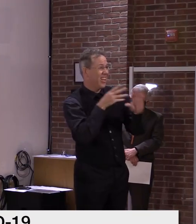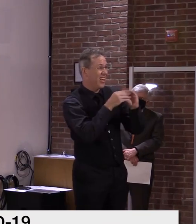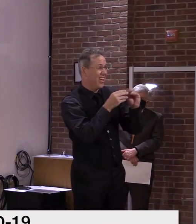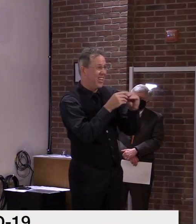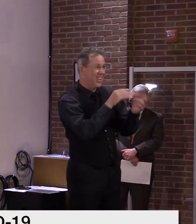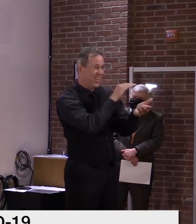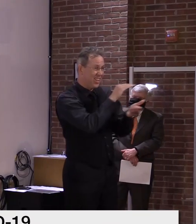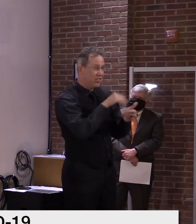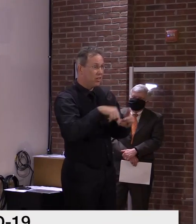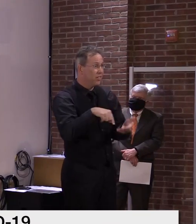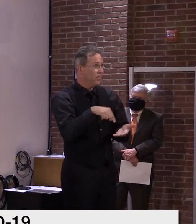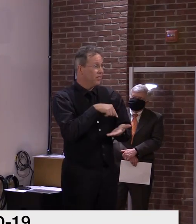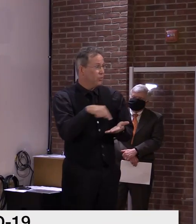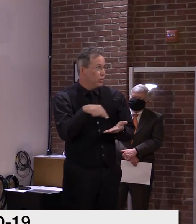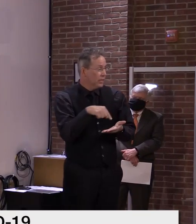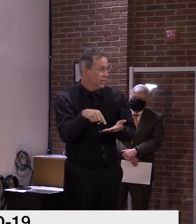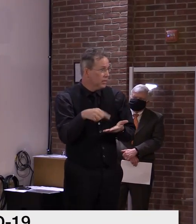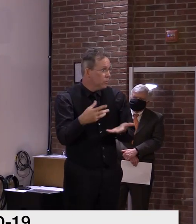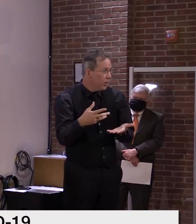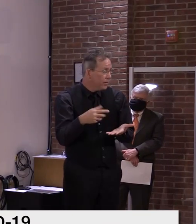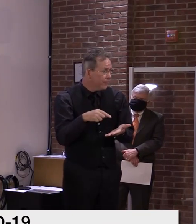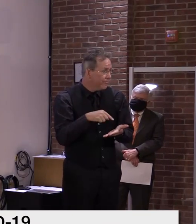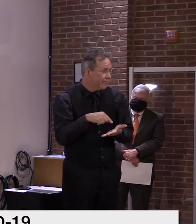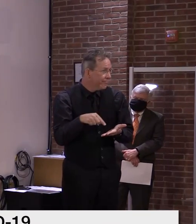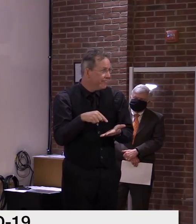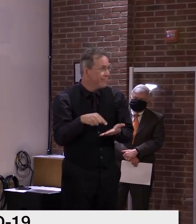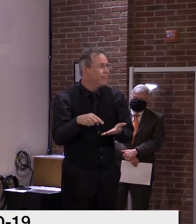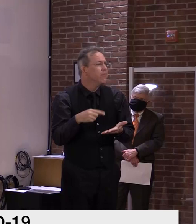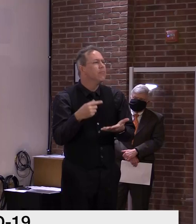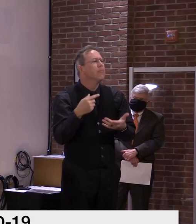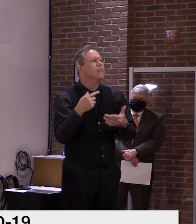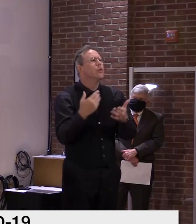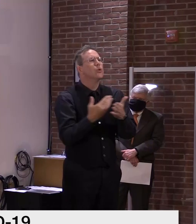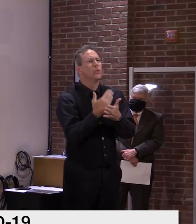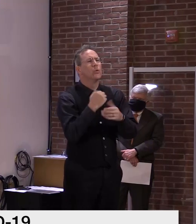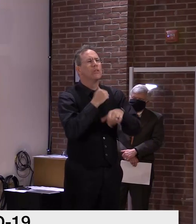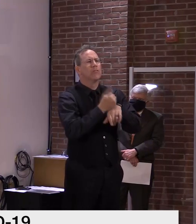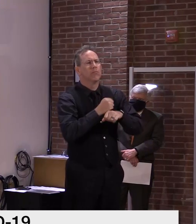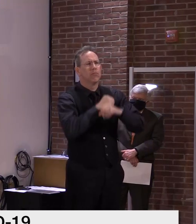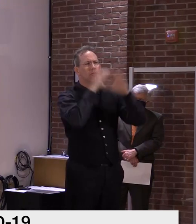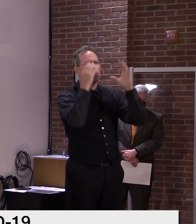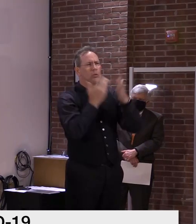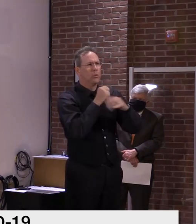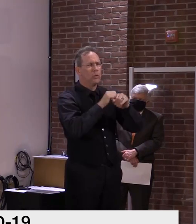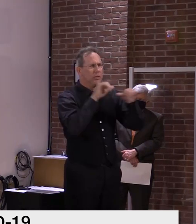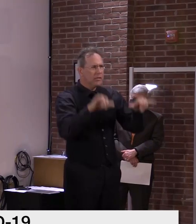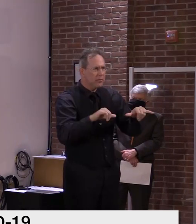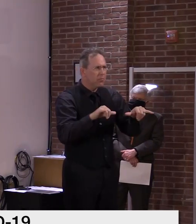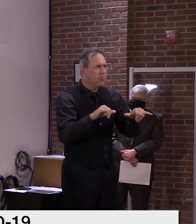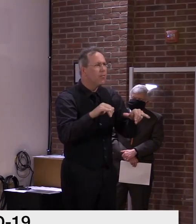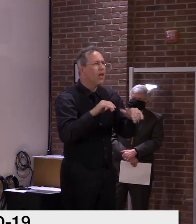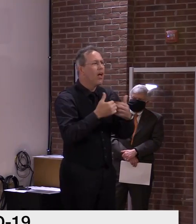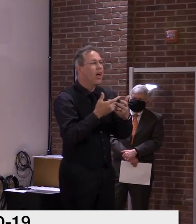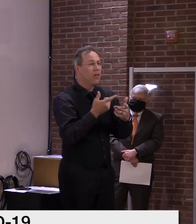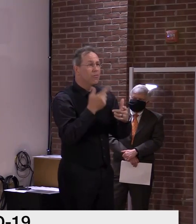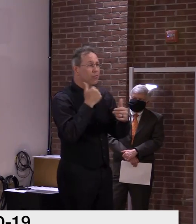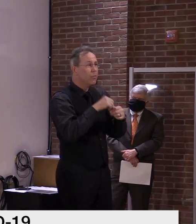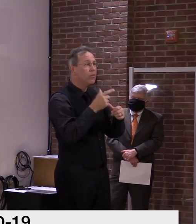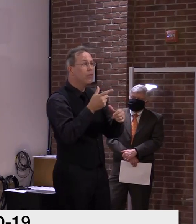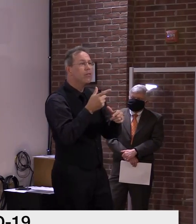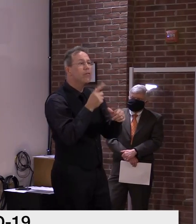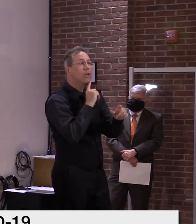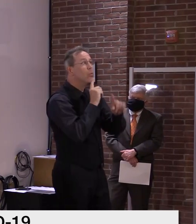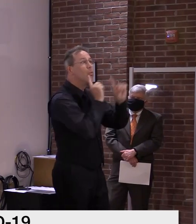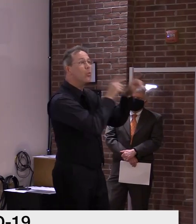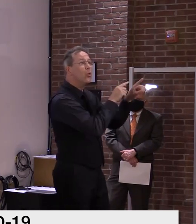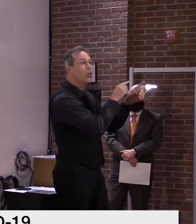new federal pool, the new system, where states can order more than their maximum allocation, so I'd expect